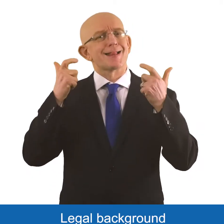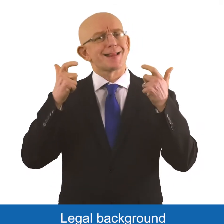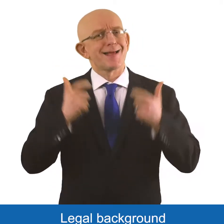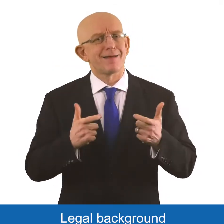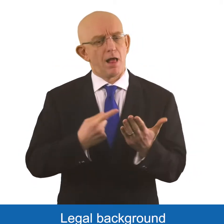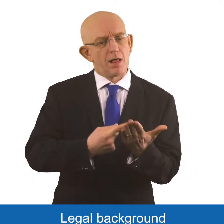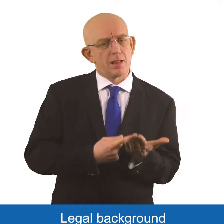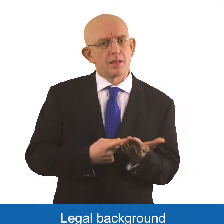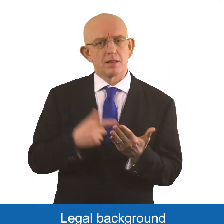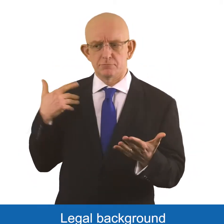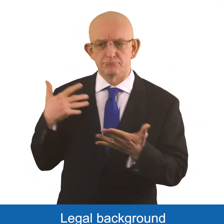Legal background.